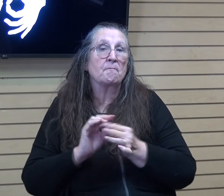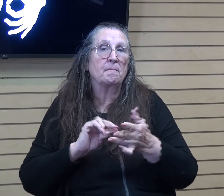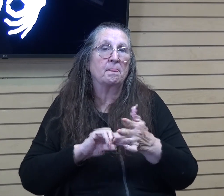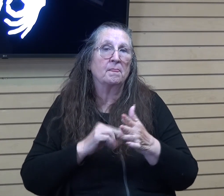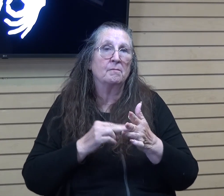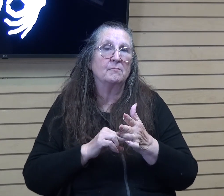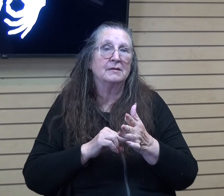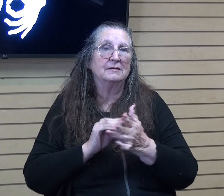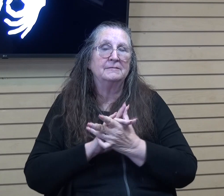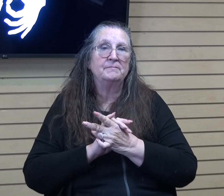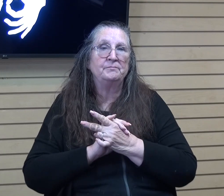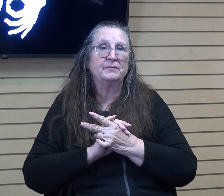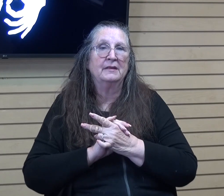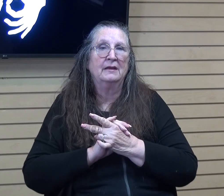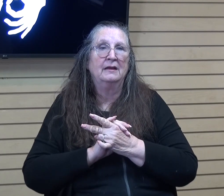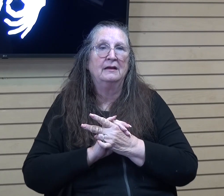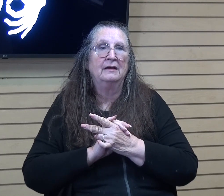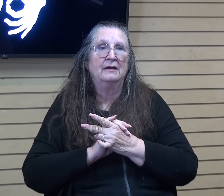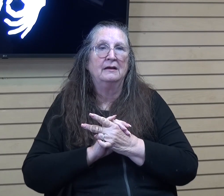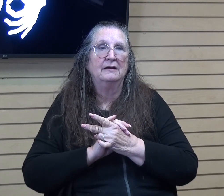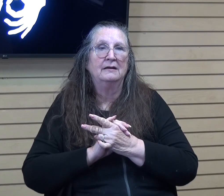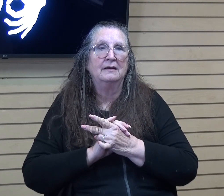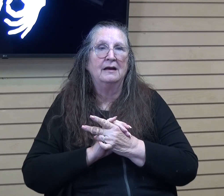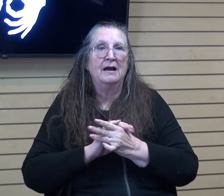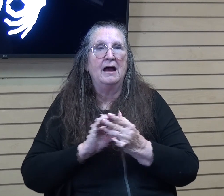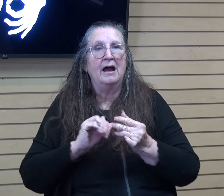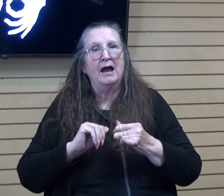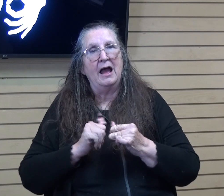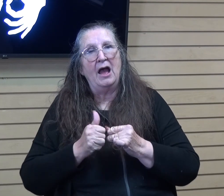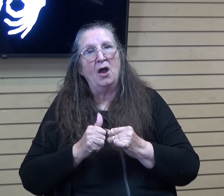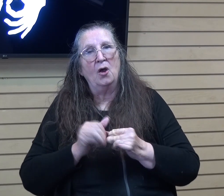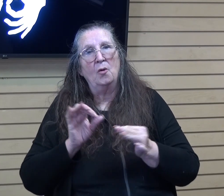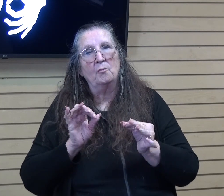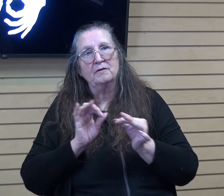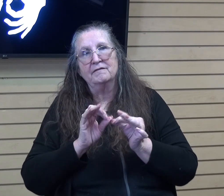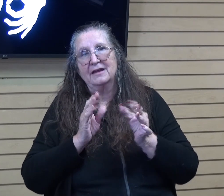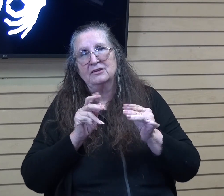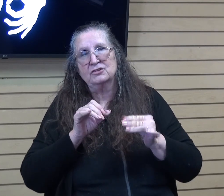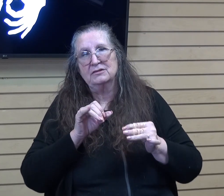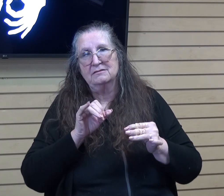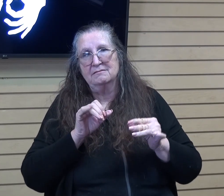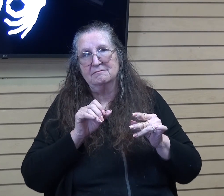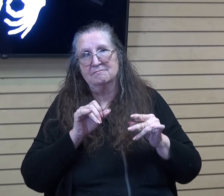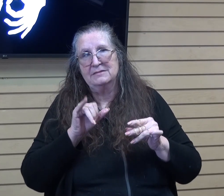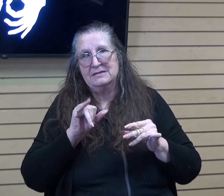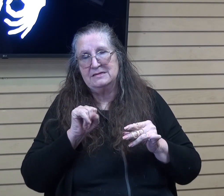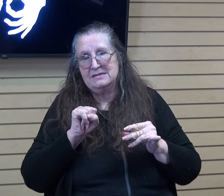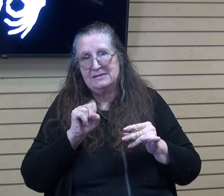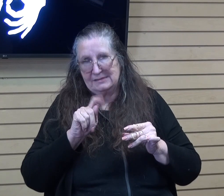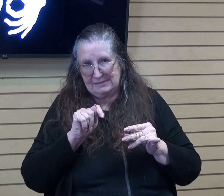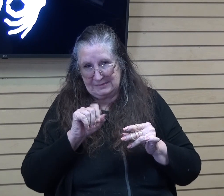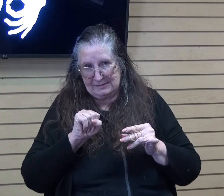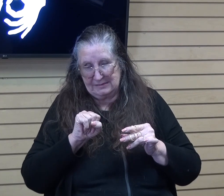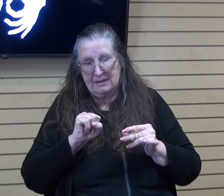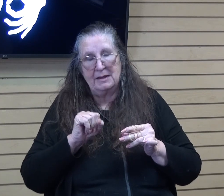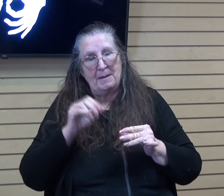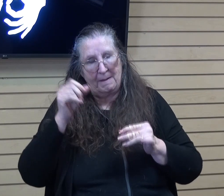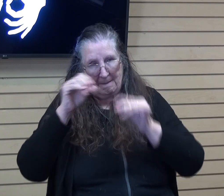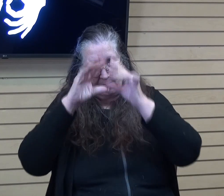not, you know, the sense how perfectionists often imagine it. Rather, it's to be complete in Christ, to